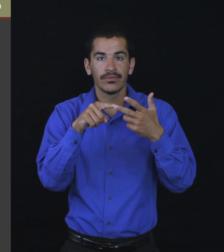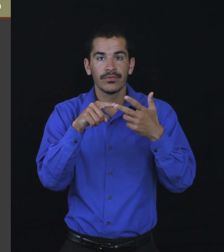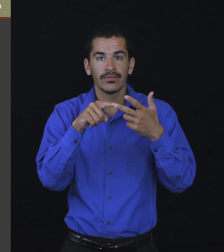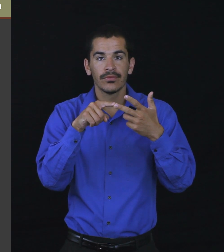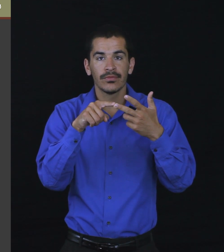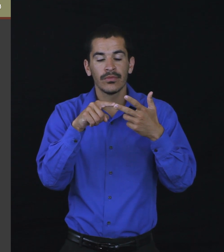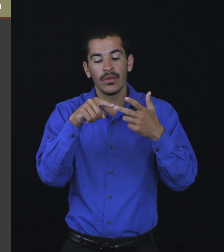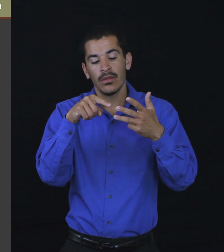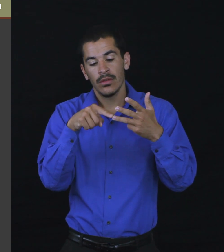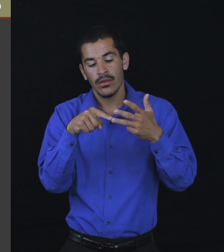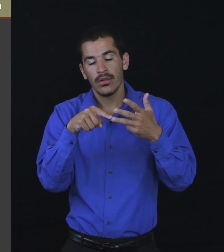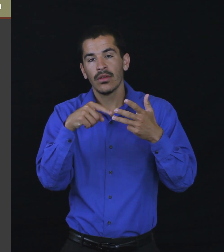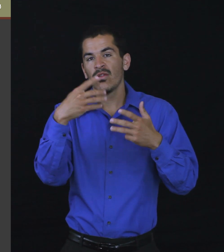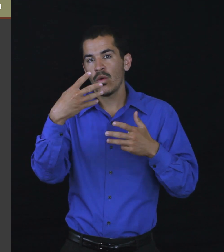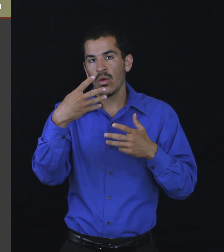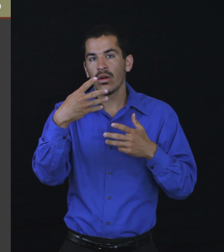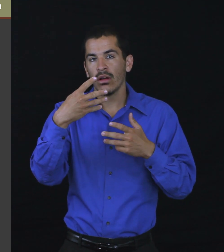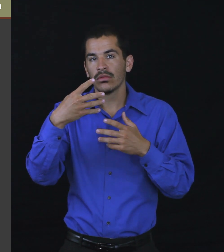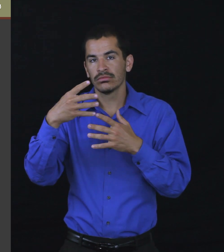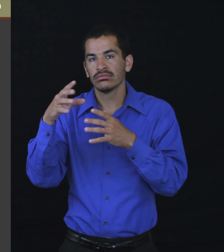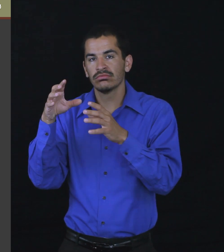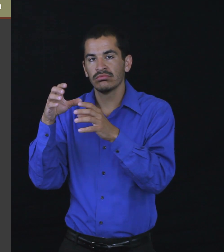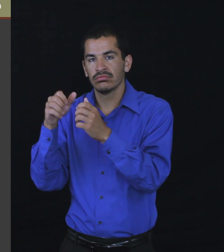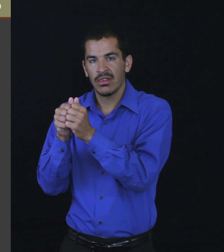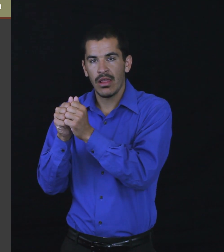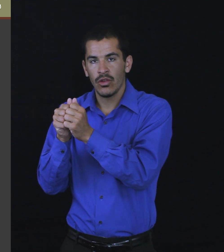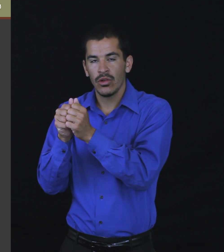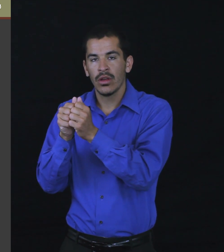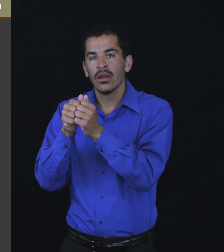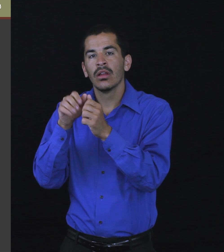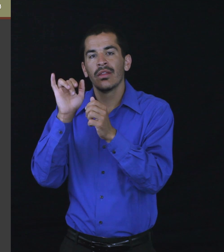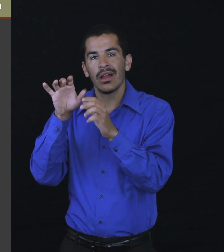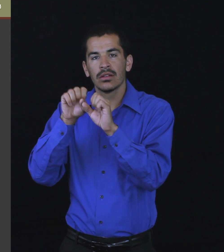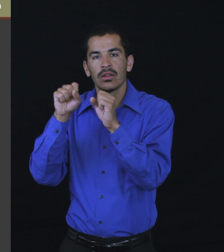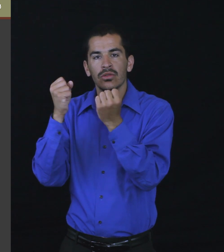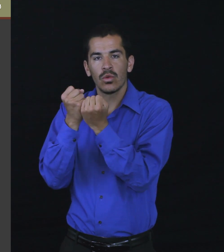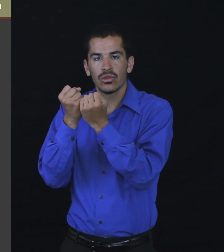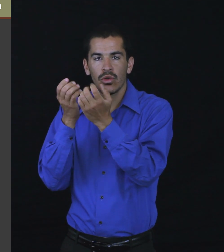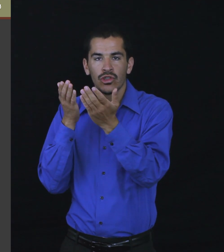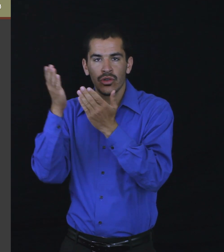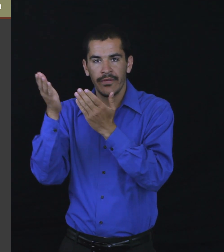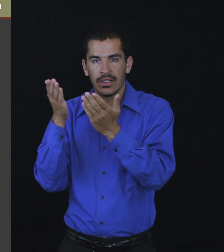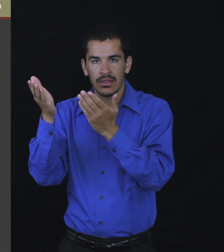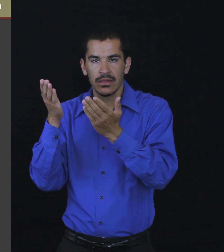Priorities 3 and 4, social services.